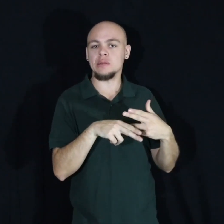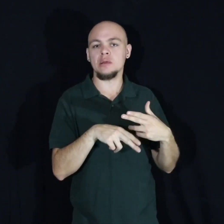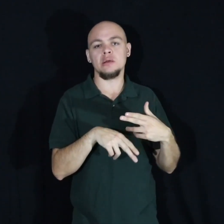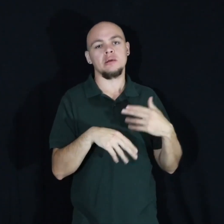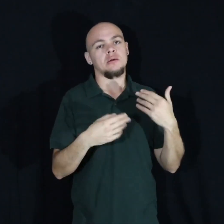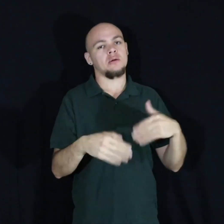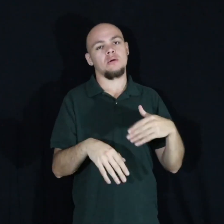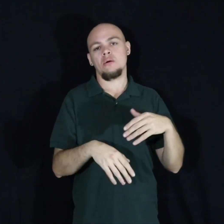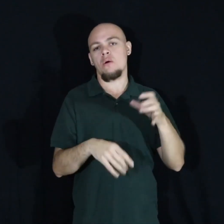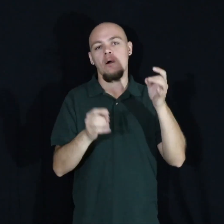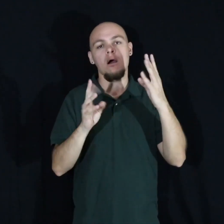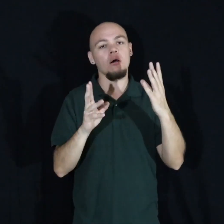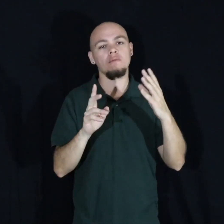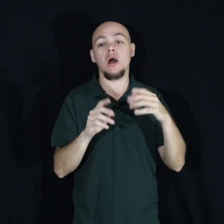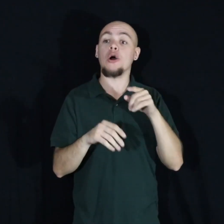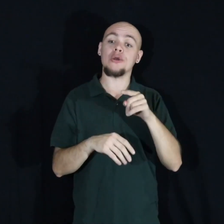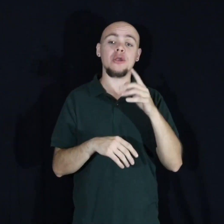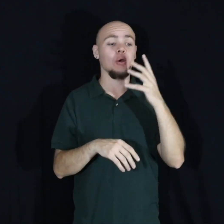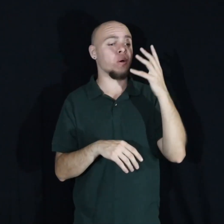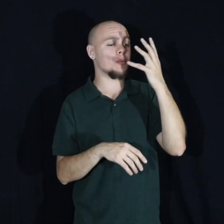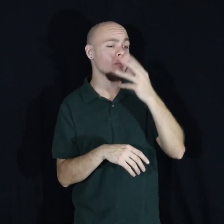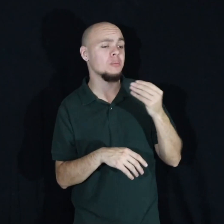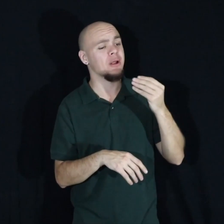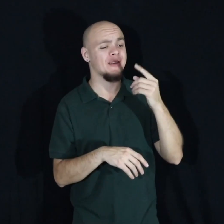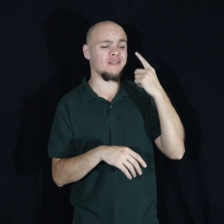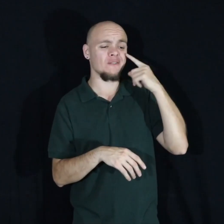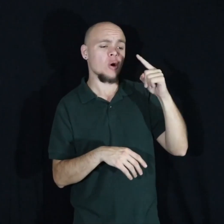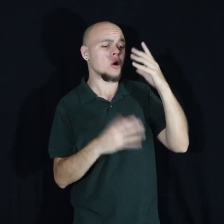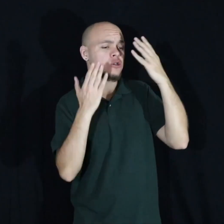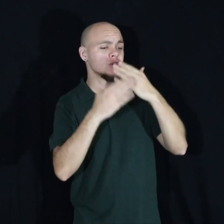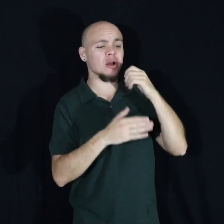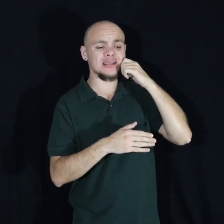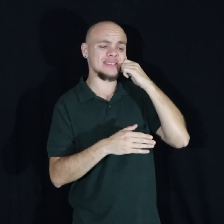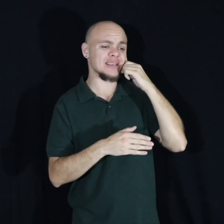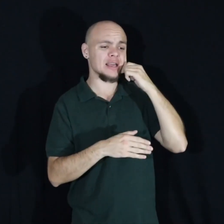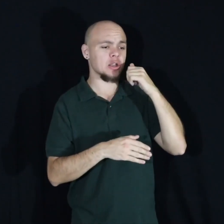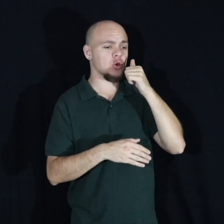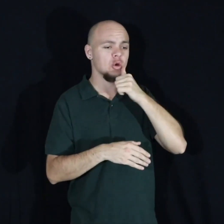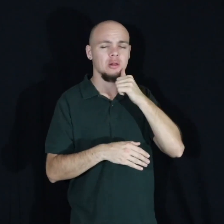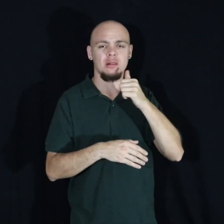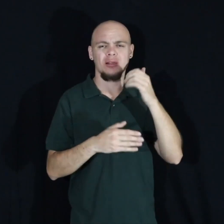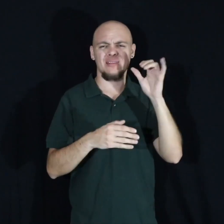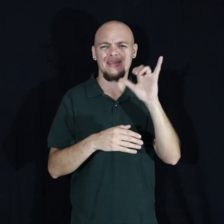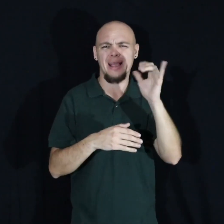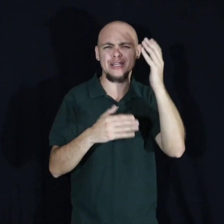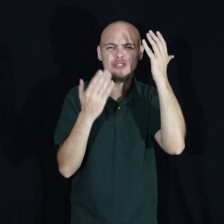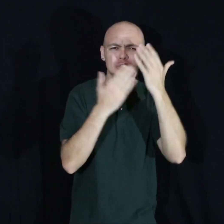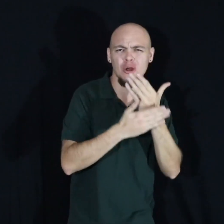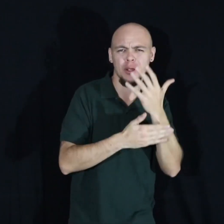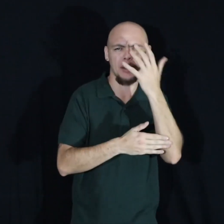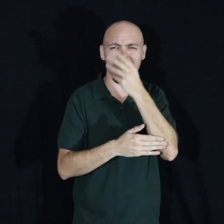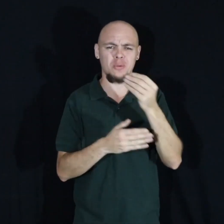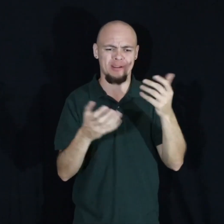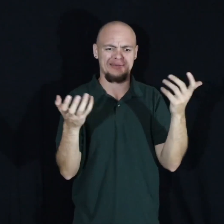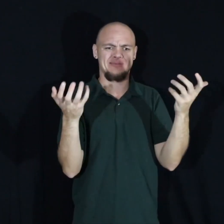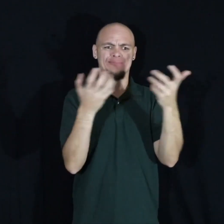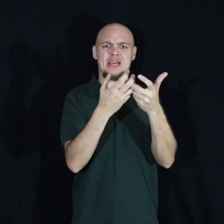backhanded compliment, "You're pretty for a dark-skinned girl," as if dark and pretty couldn't exist together.